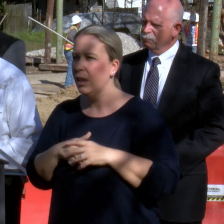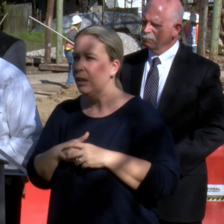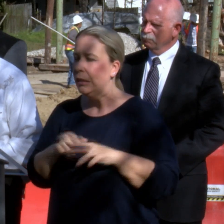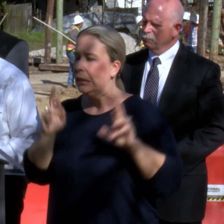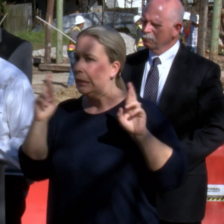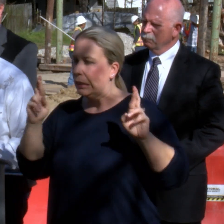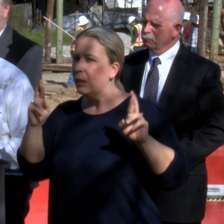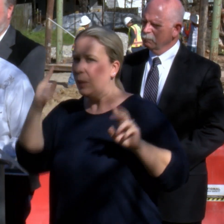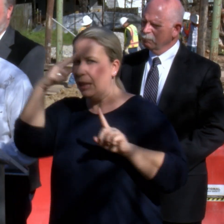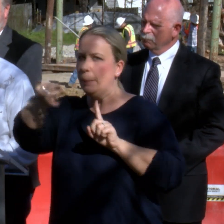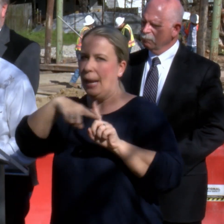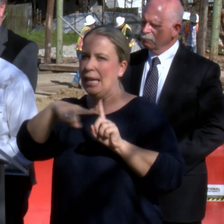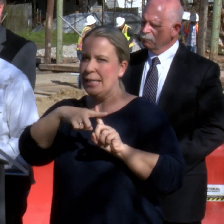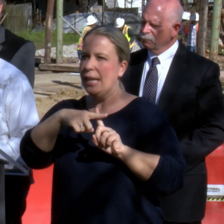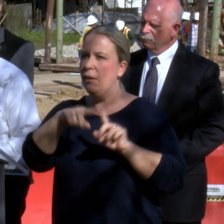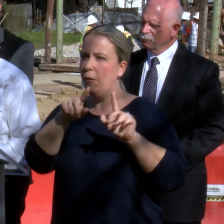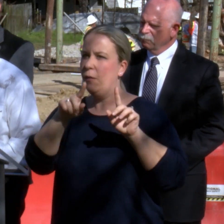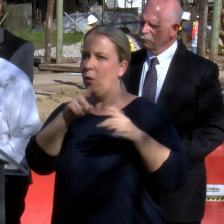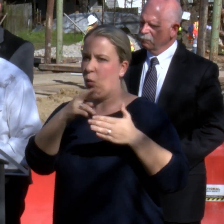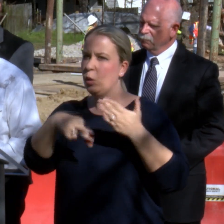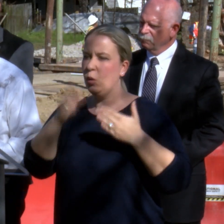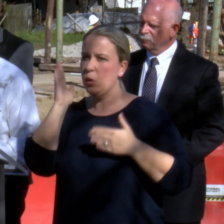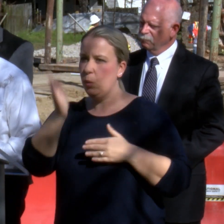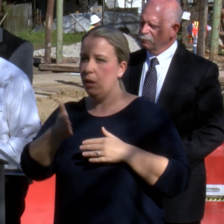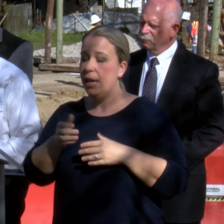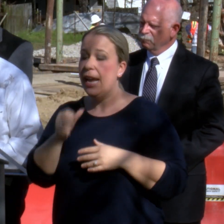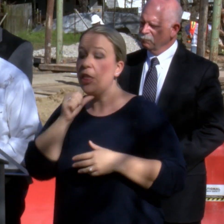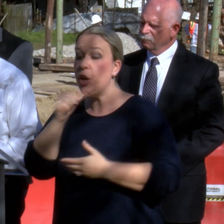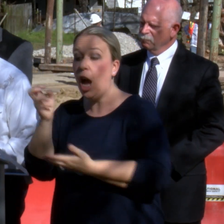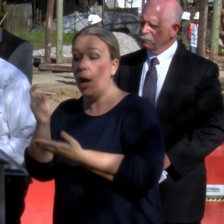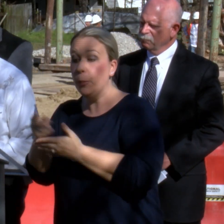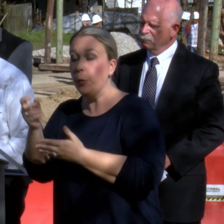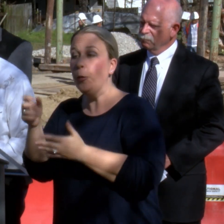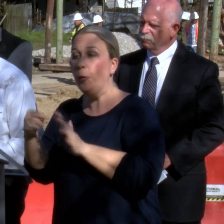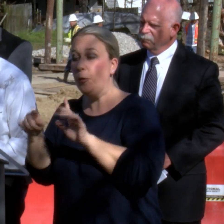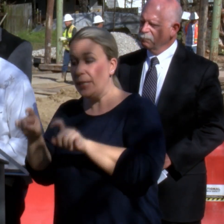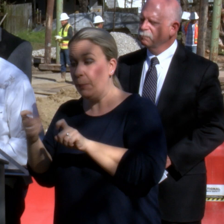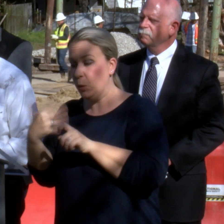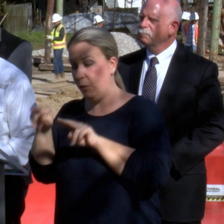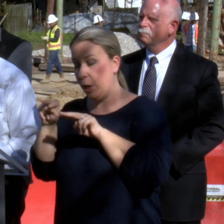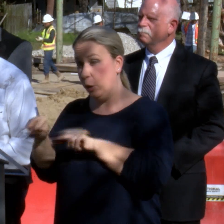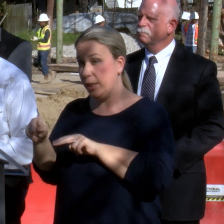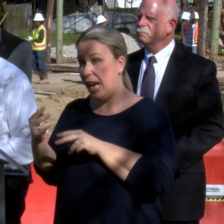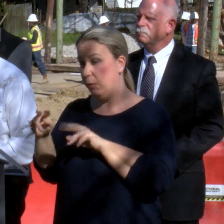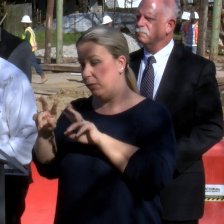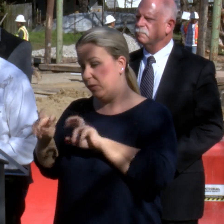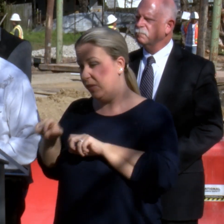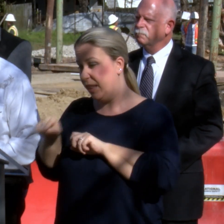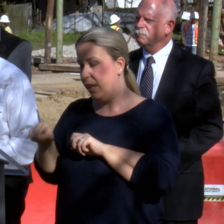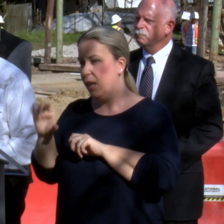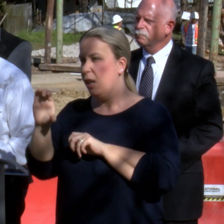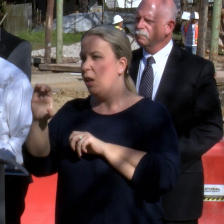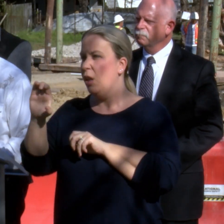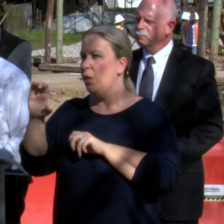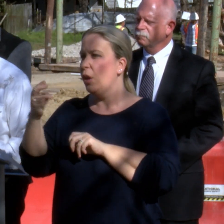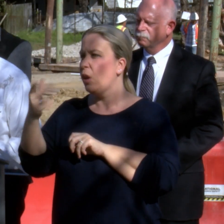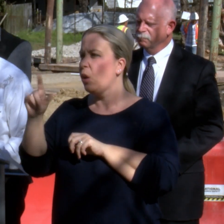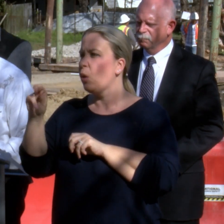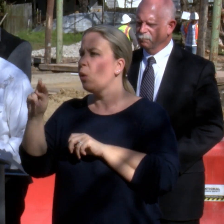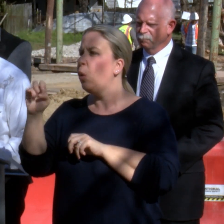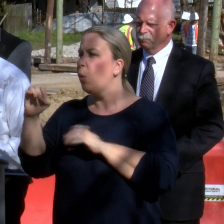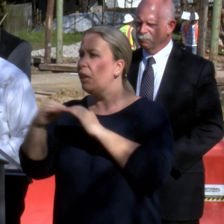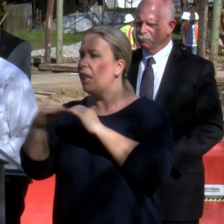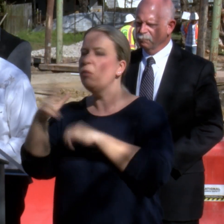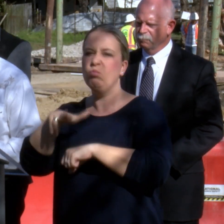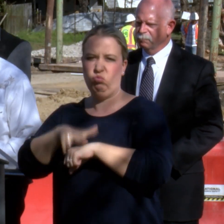anticipating positive results, and the unapproved samples that we've looked at, tested, the chlorine level, for example,